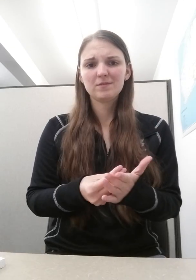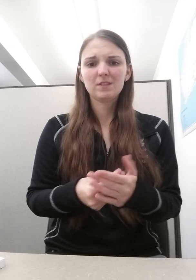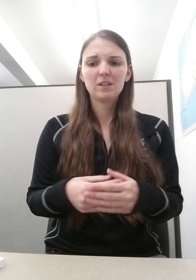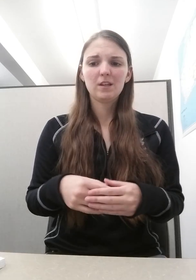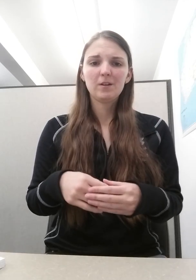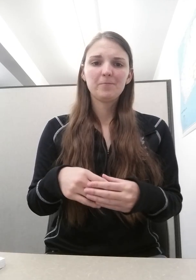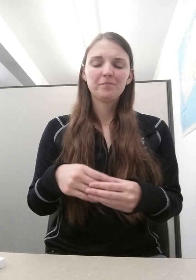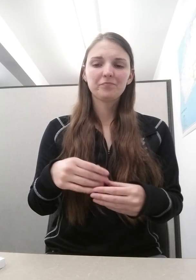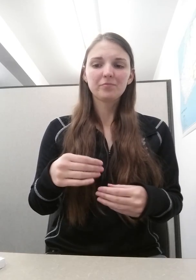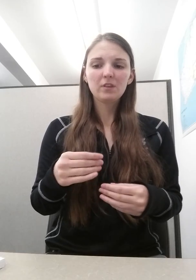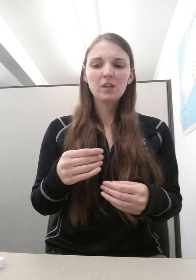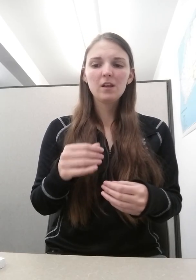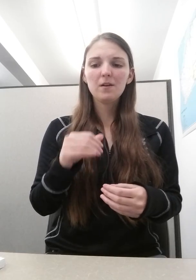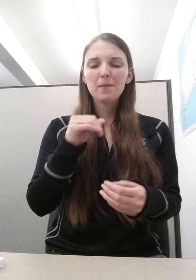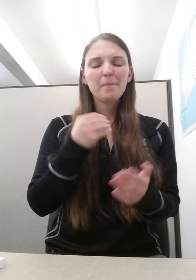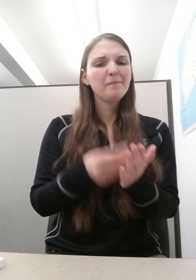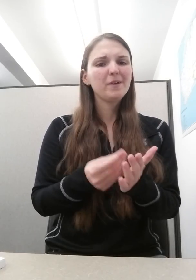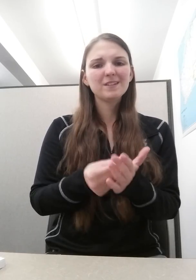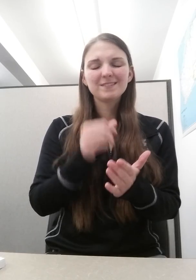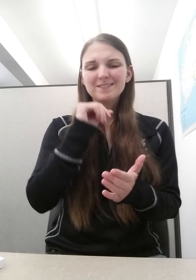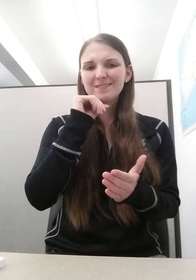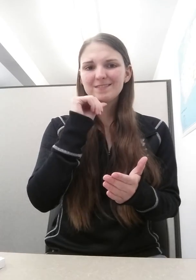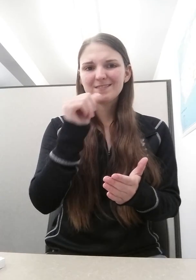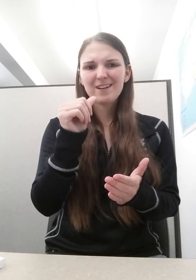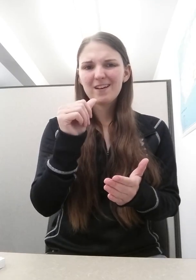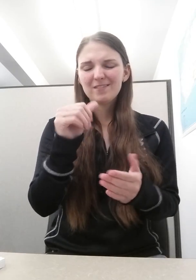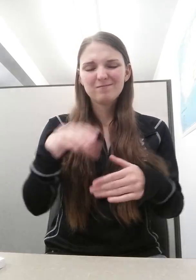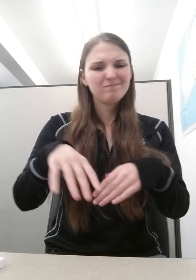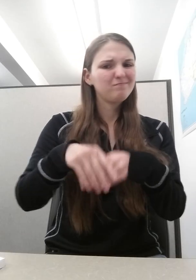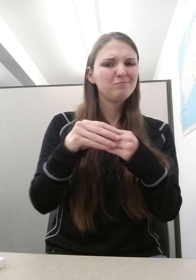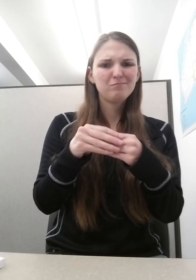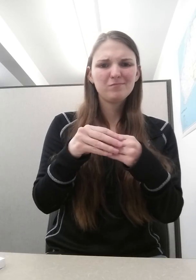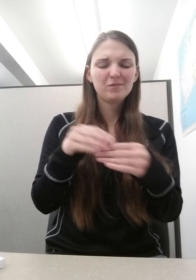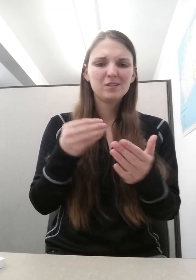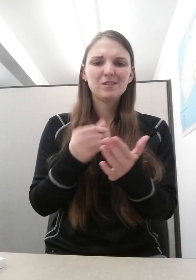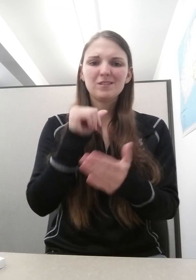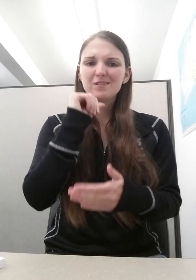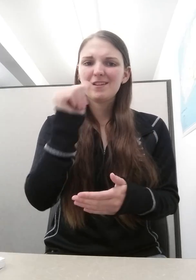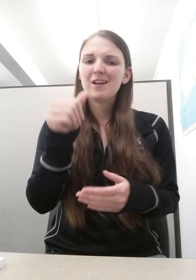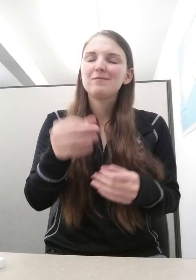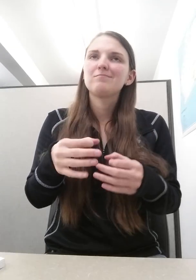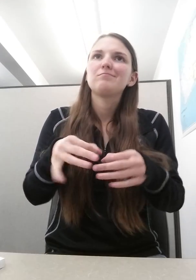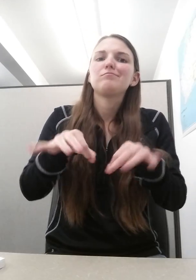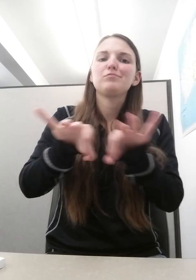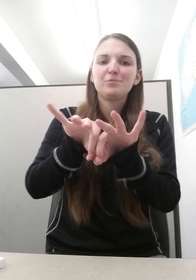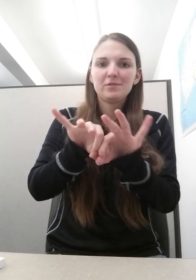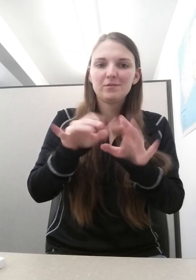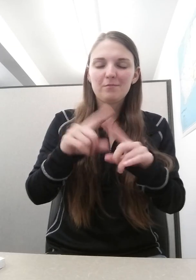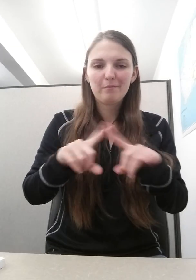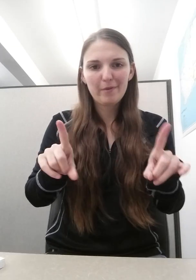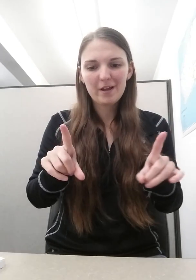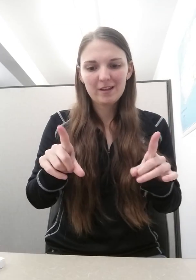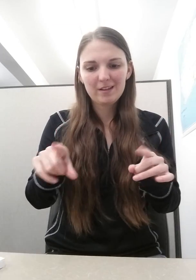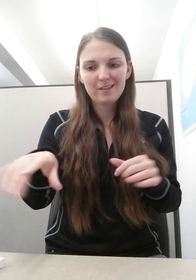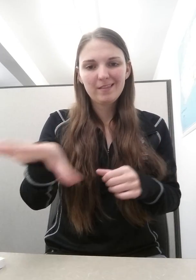neighbor has 50 acres and I have a girl child and he has a boy child, when they're 3 or 4 years old, we promise them to each other. So that when I die or